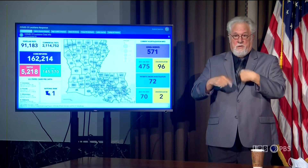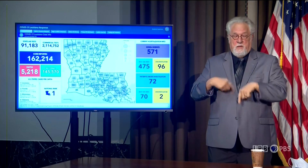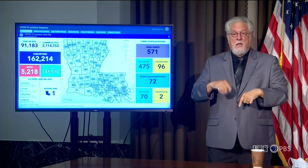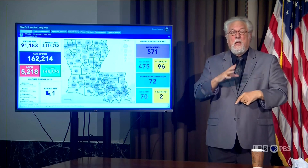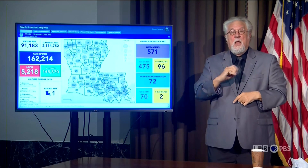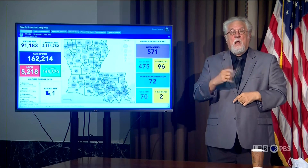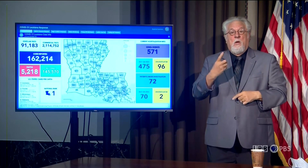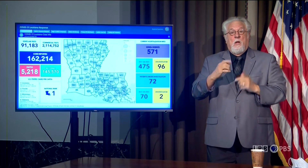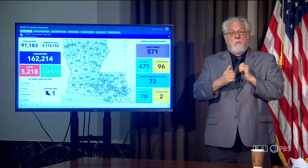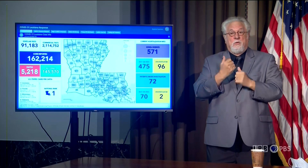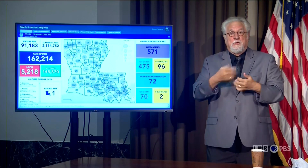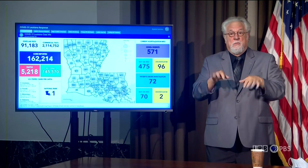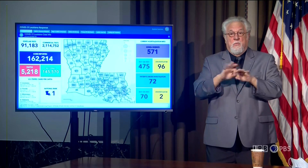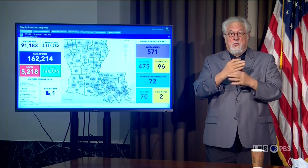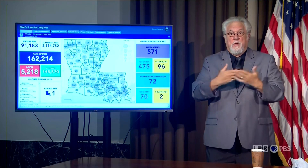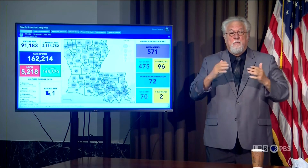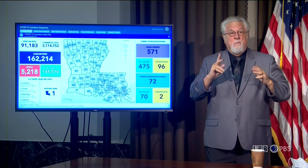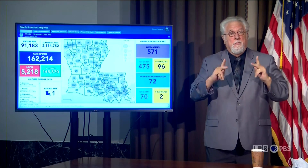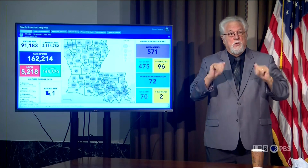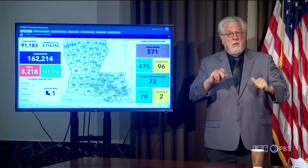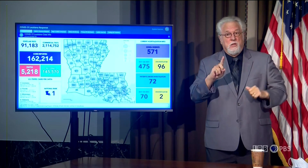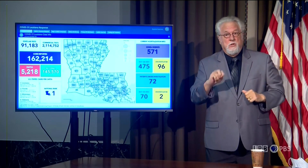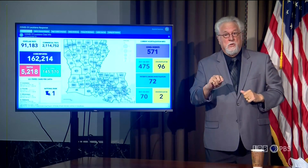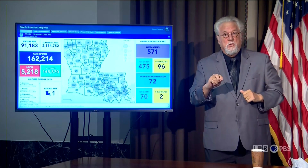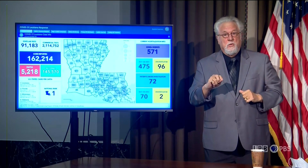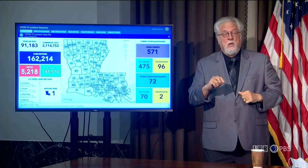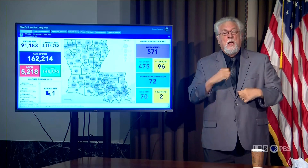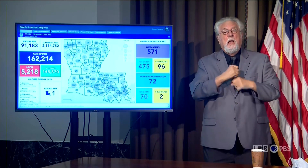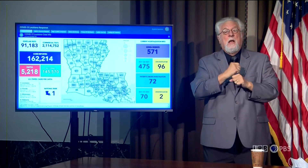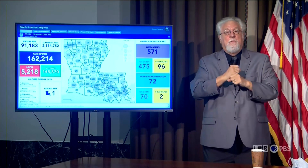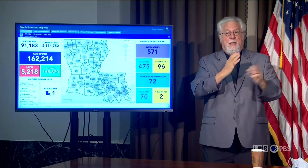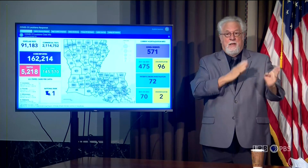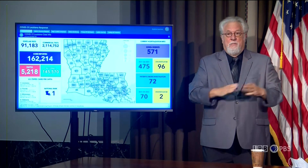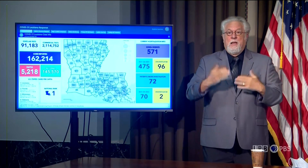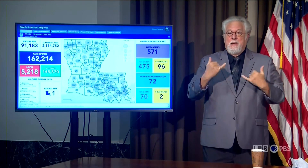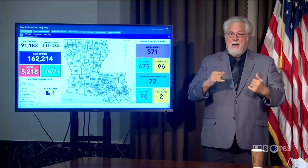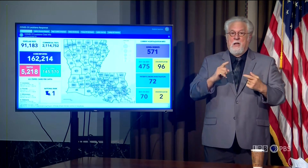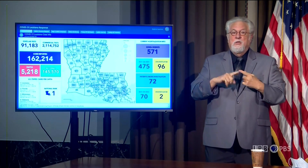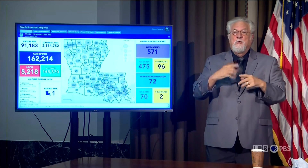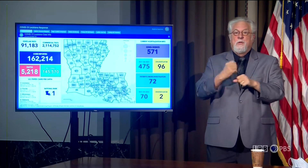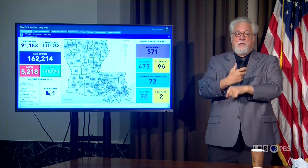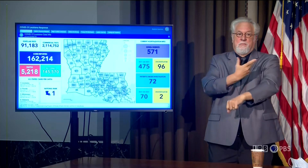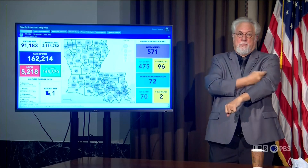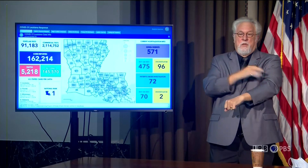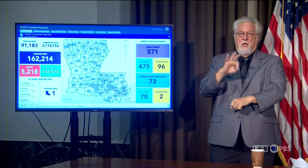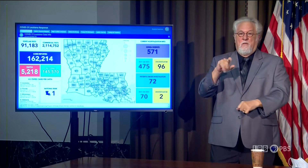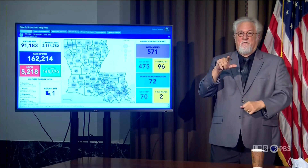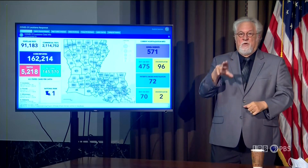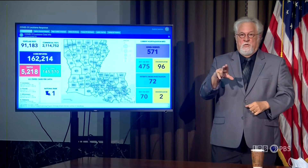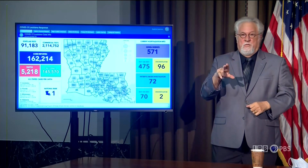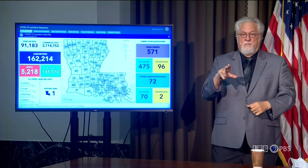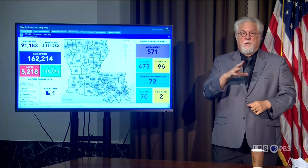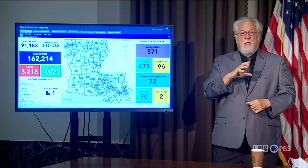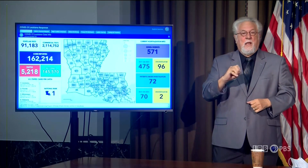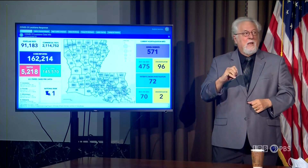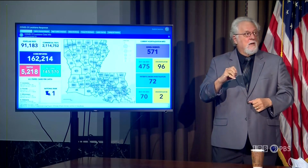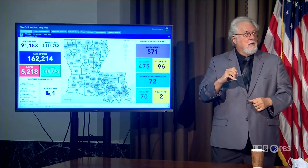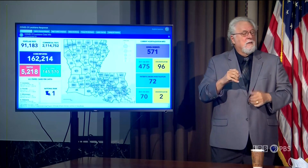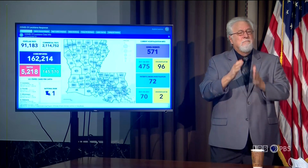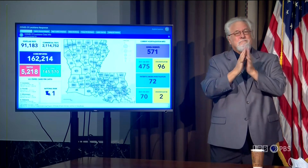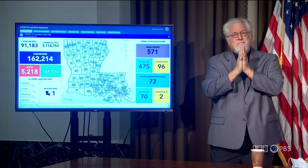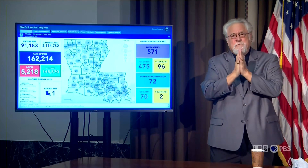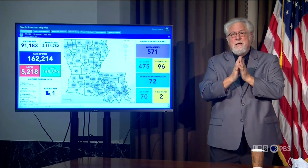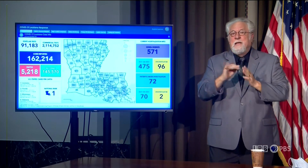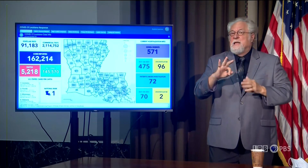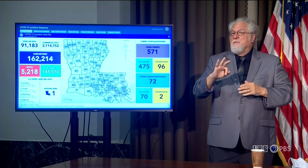And one of the most important things that people can do is make a plan now to get a flu shot this year. And I implore people, even